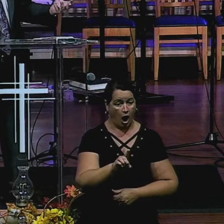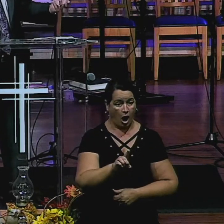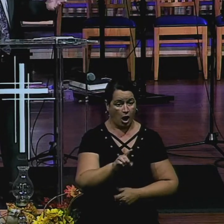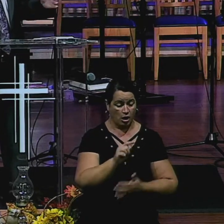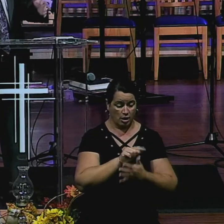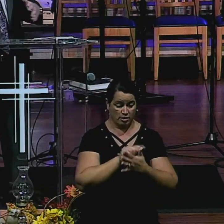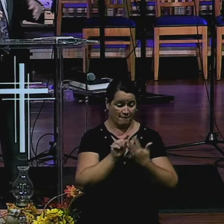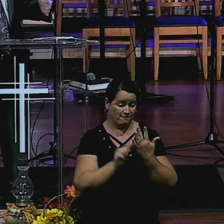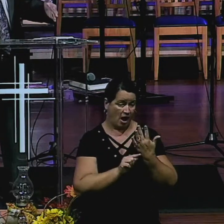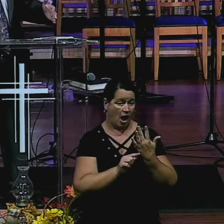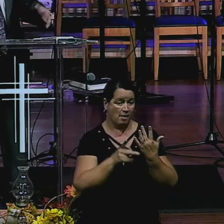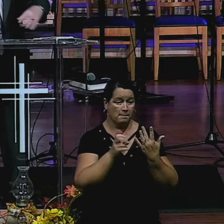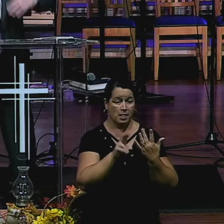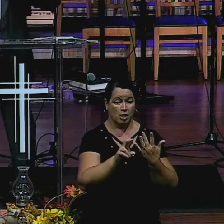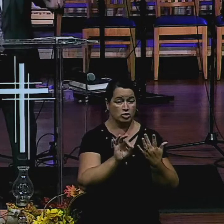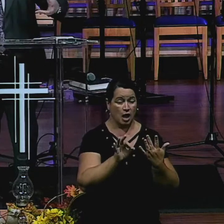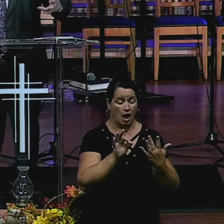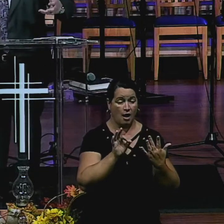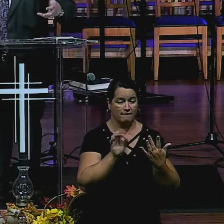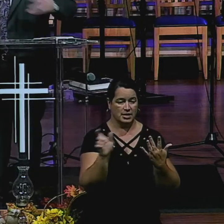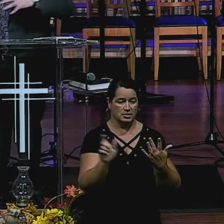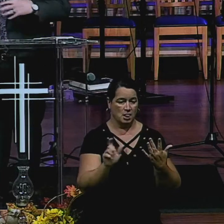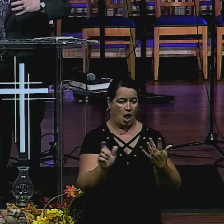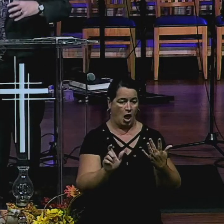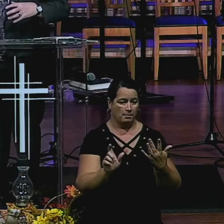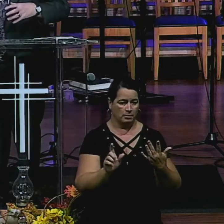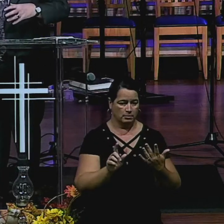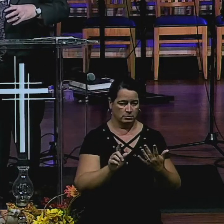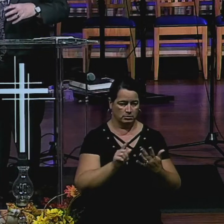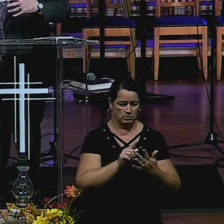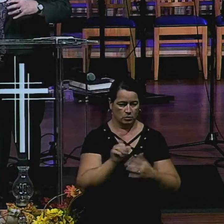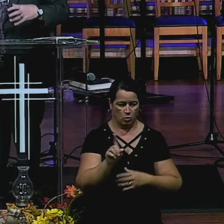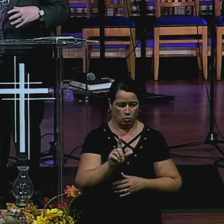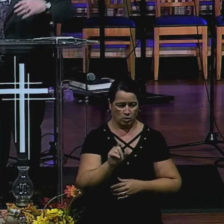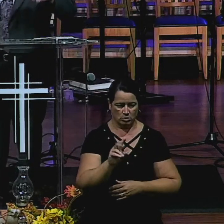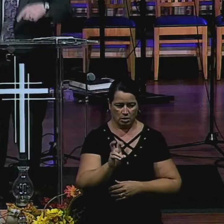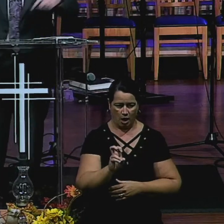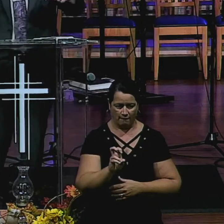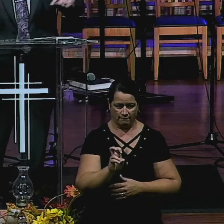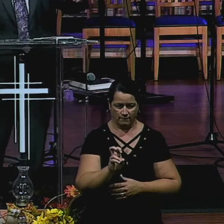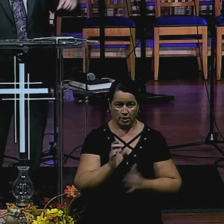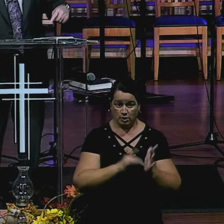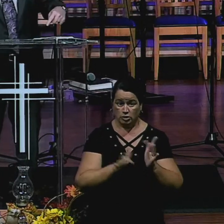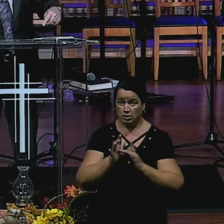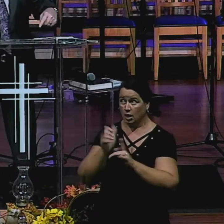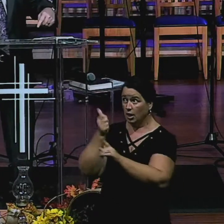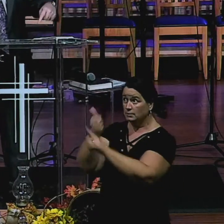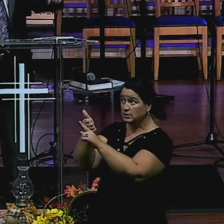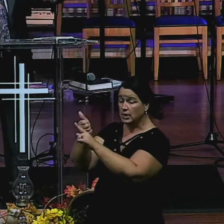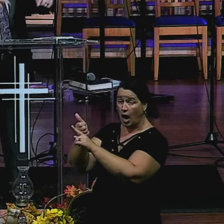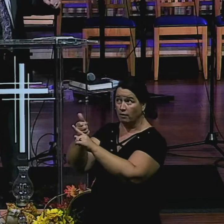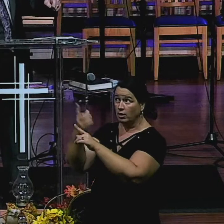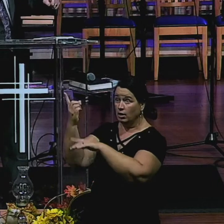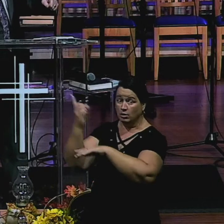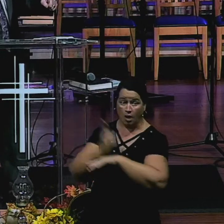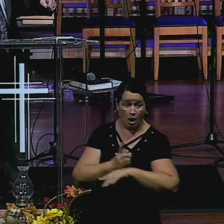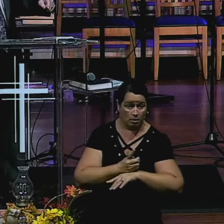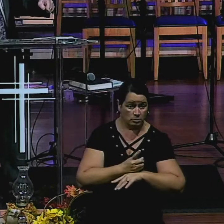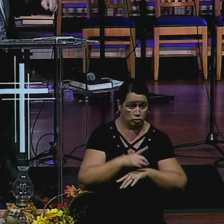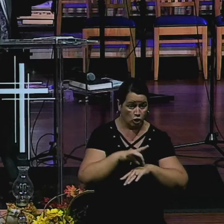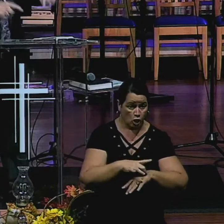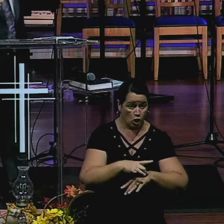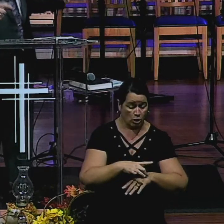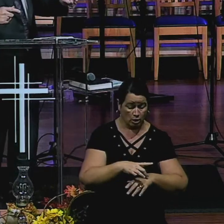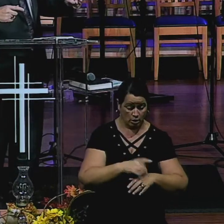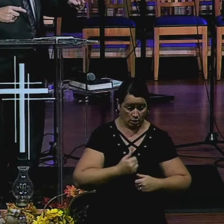love? I mean, it's all things that you must do. In Christianity, God turns everything up on its head. He comes and does it for us. He lives a perfect life for